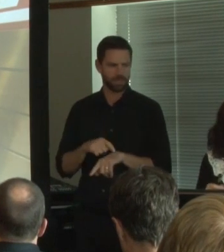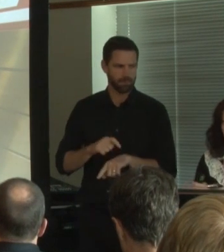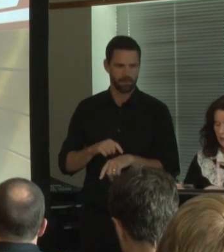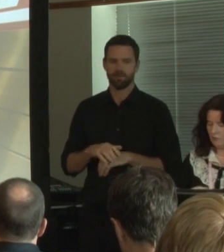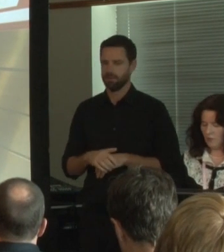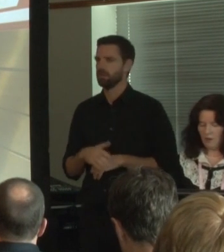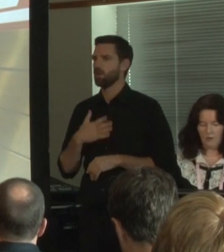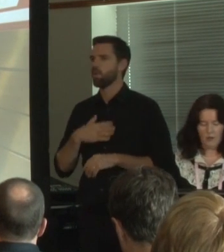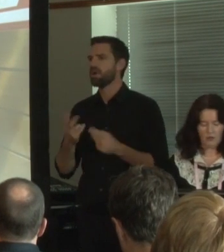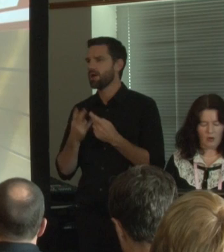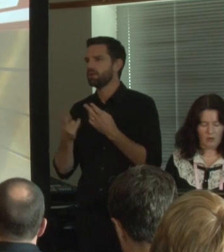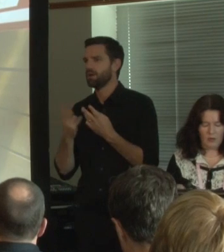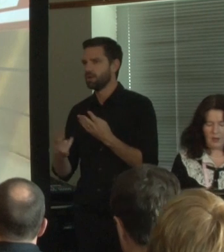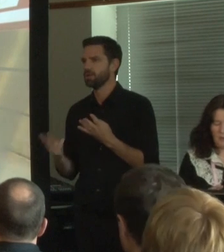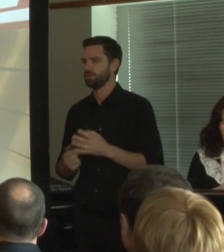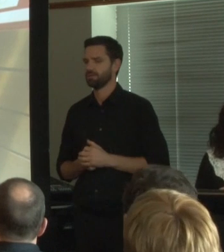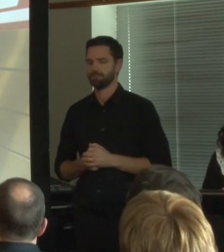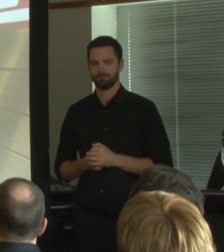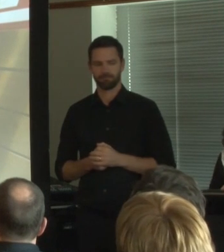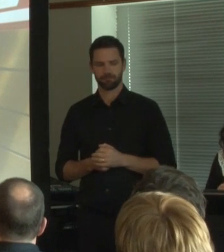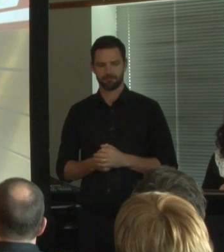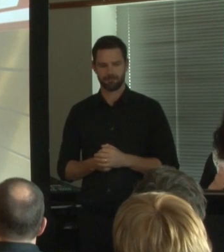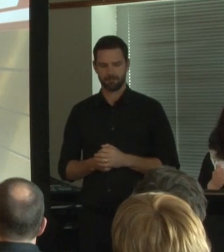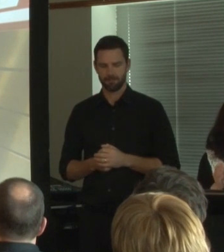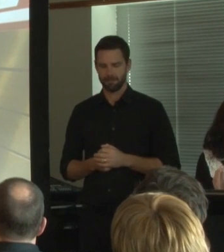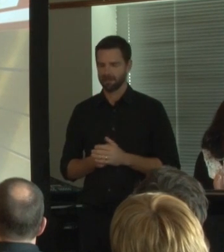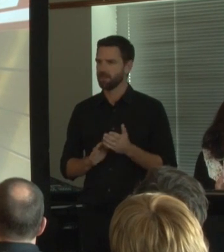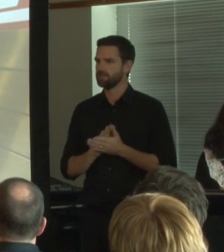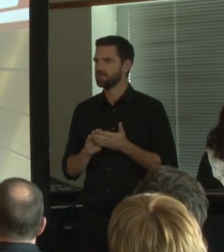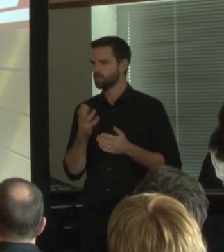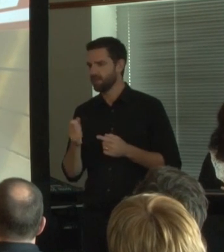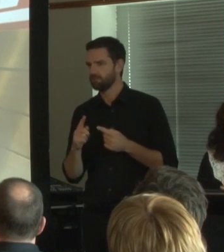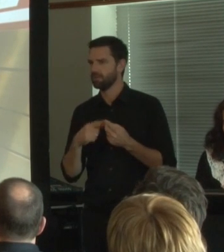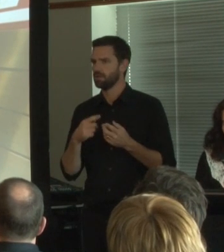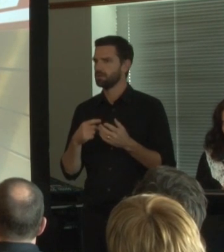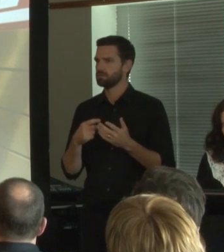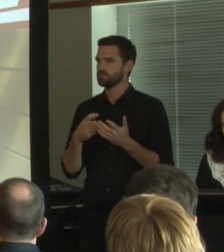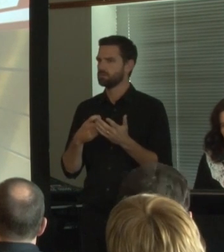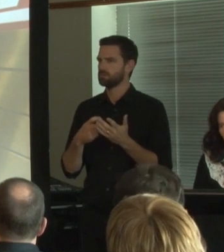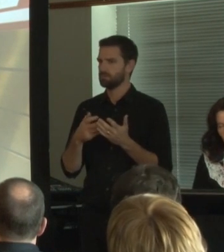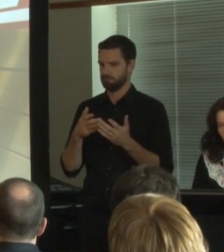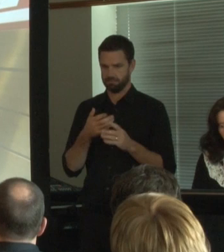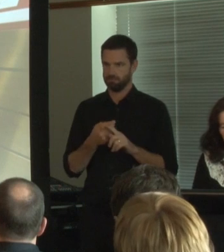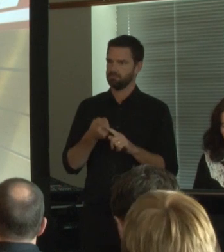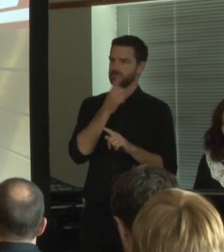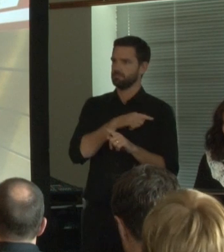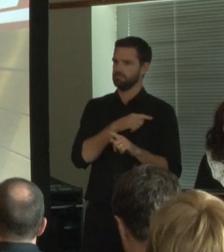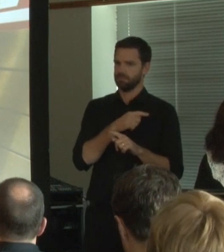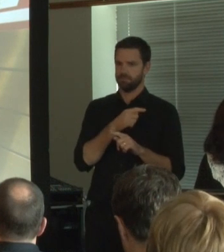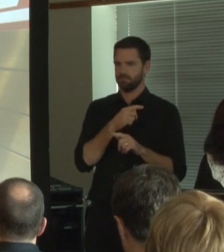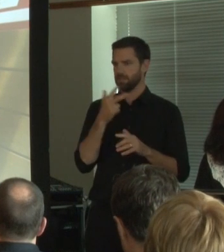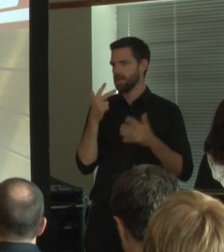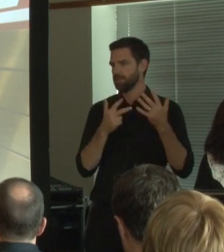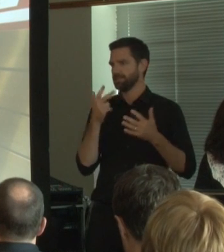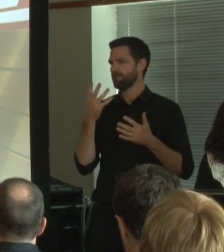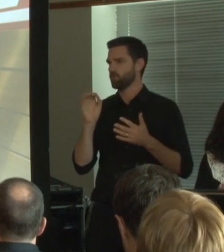to have other things as well. So what we've got is we've got a reproduction newspaper of the period from the